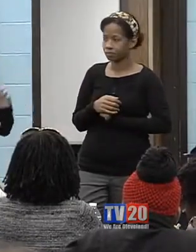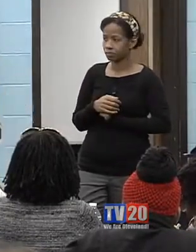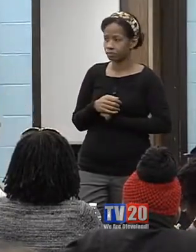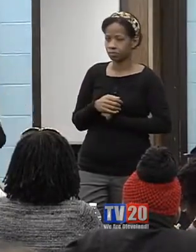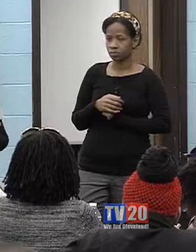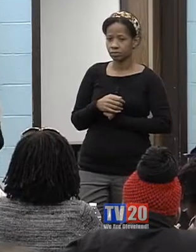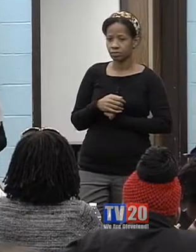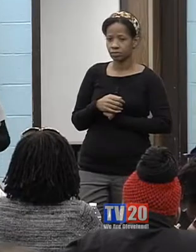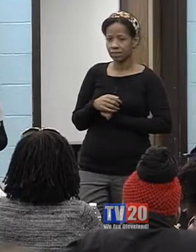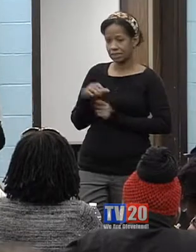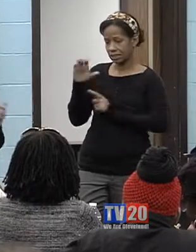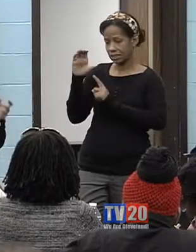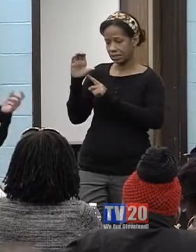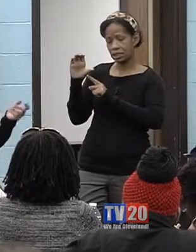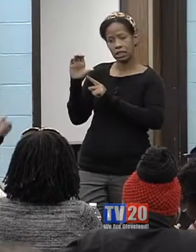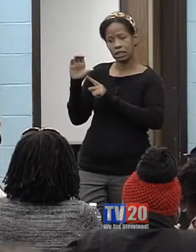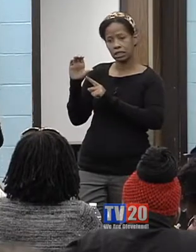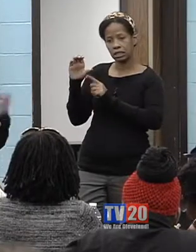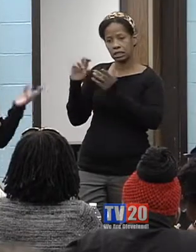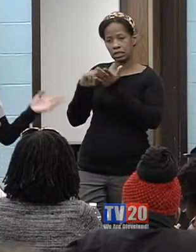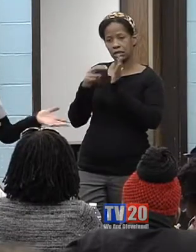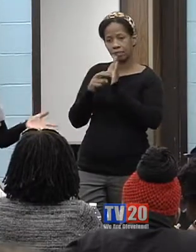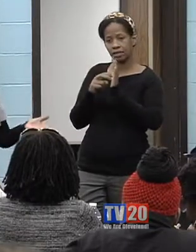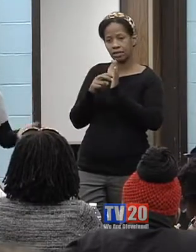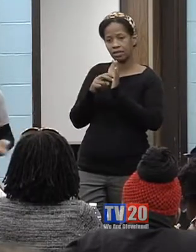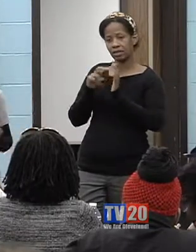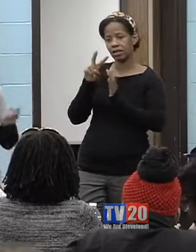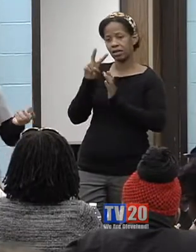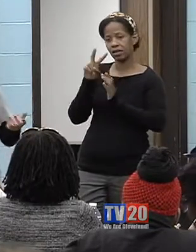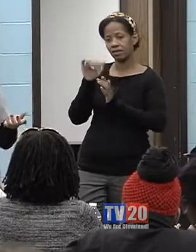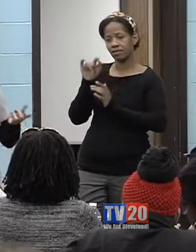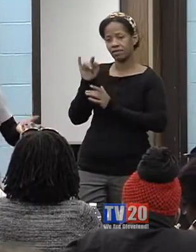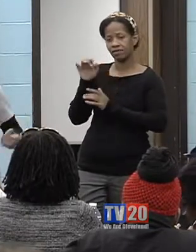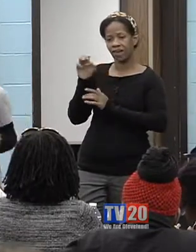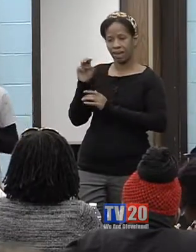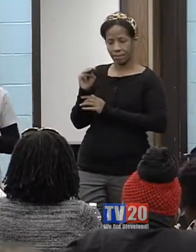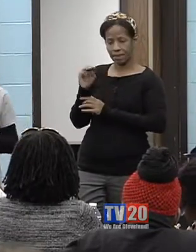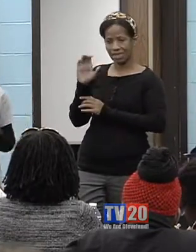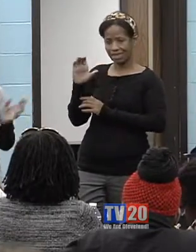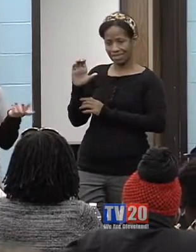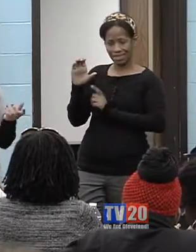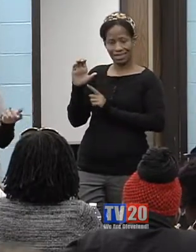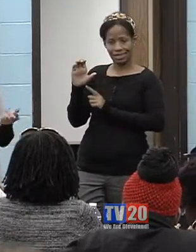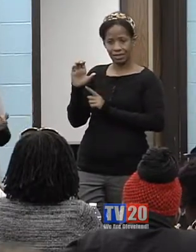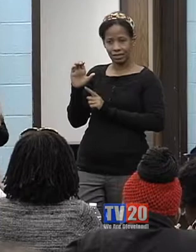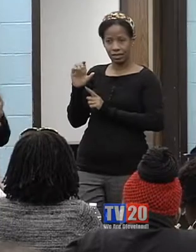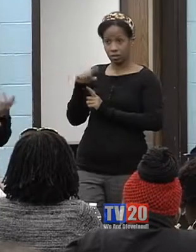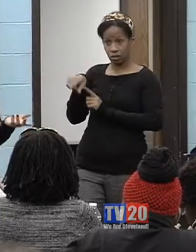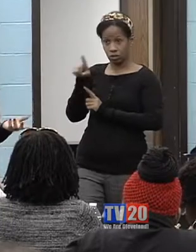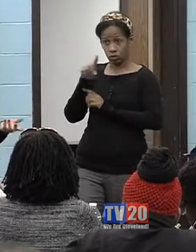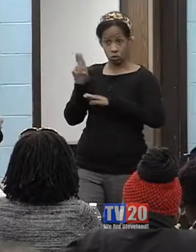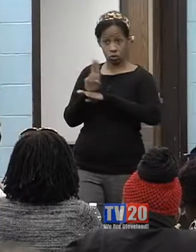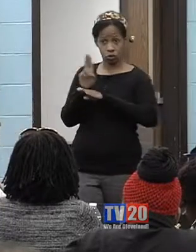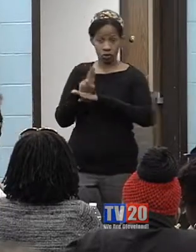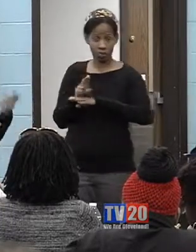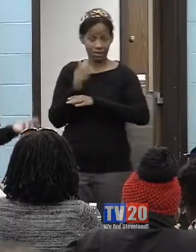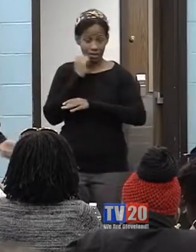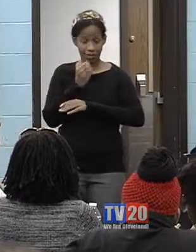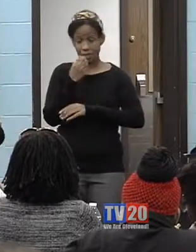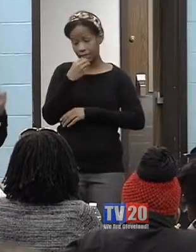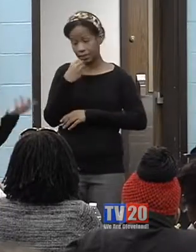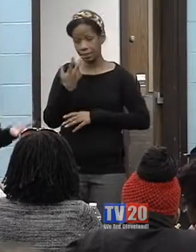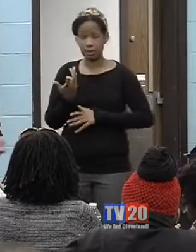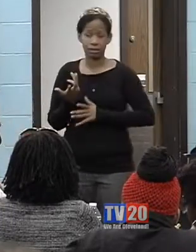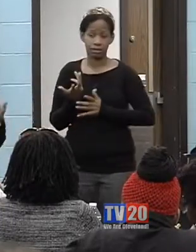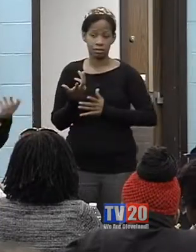the letter C, is also called vitamin C S-E-E. And if you're a JAWS user like myself,